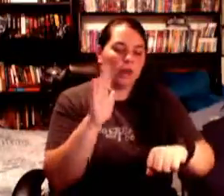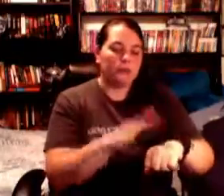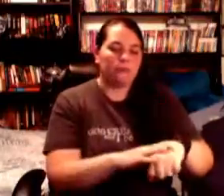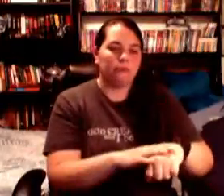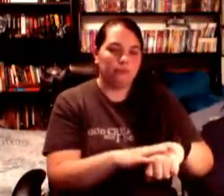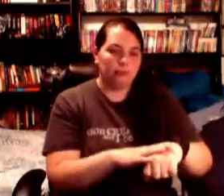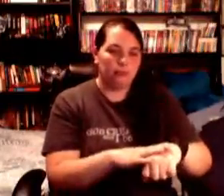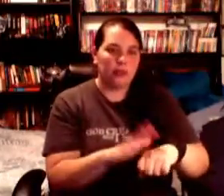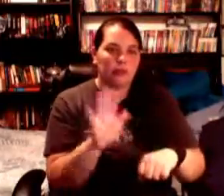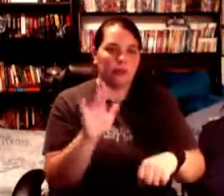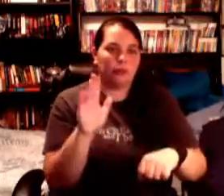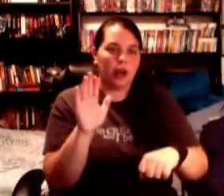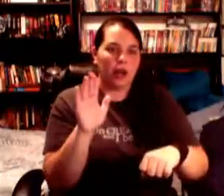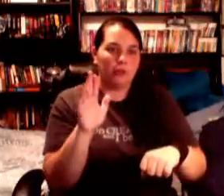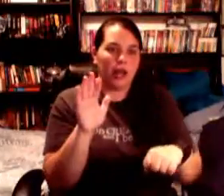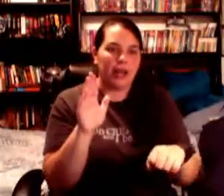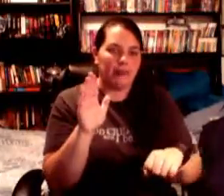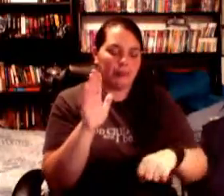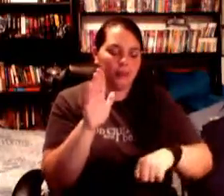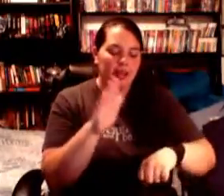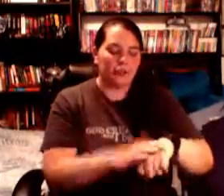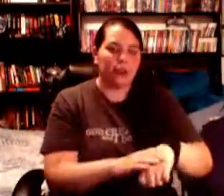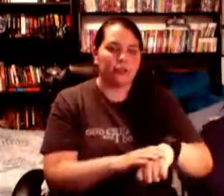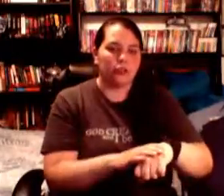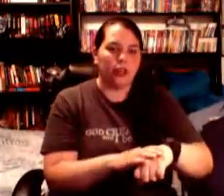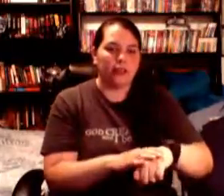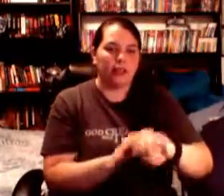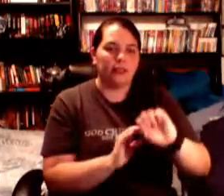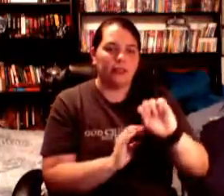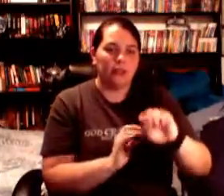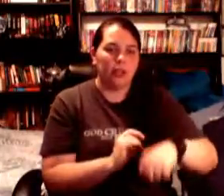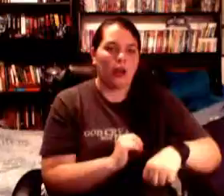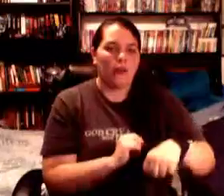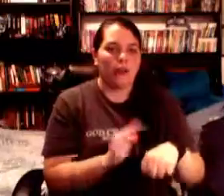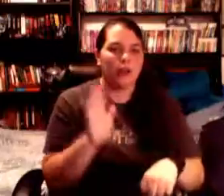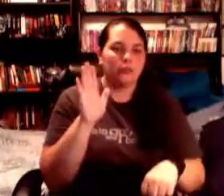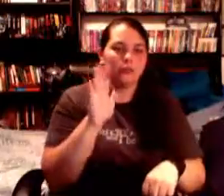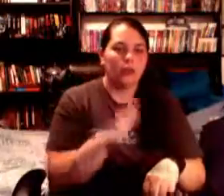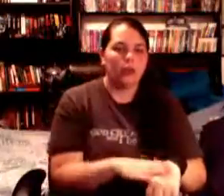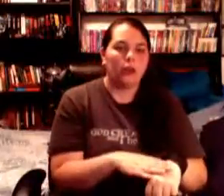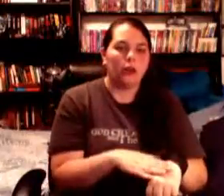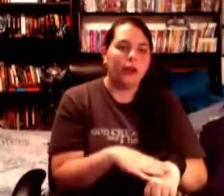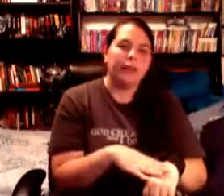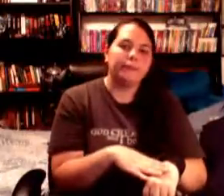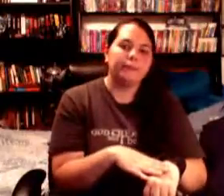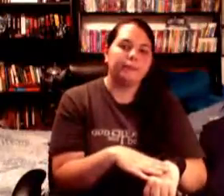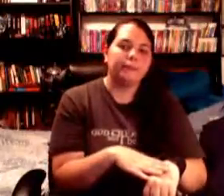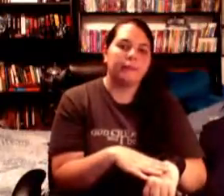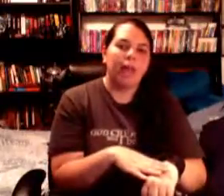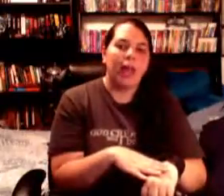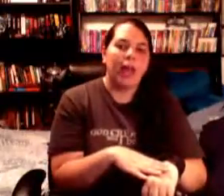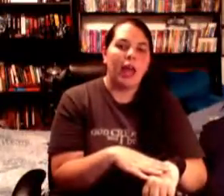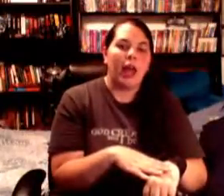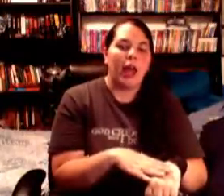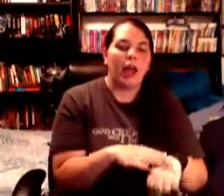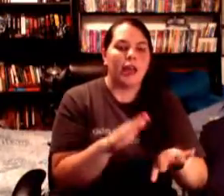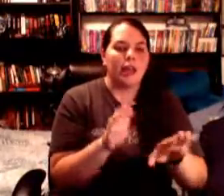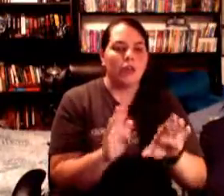On your flat hand rests on your S hand of your left hand. On a